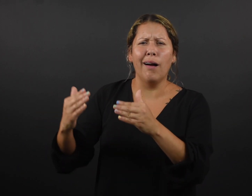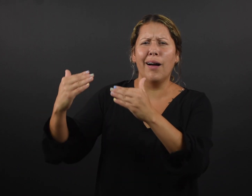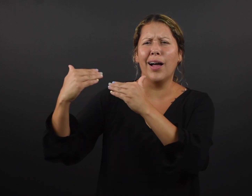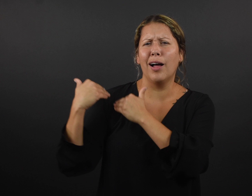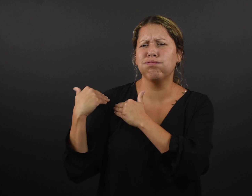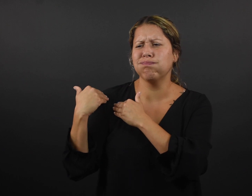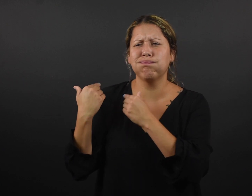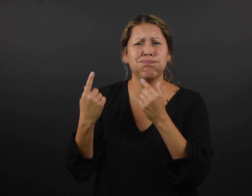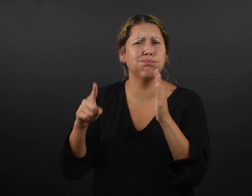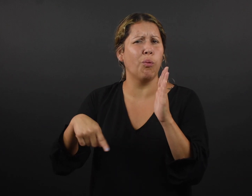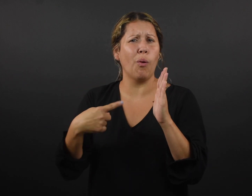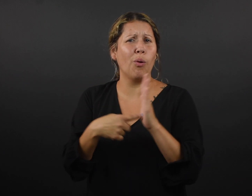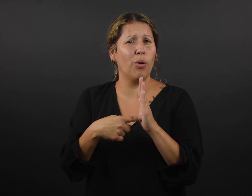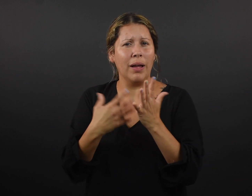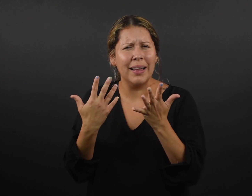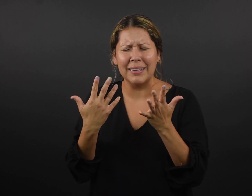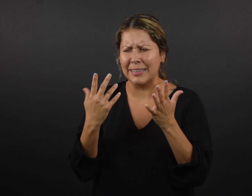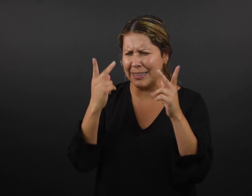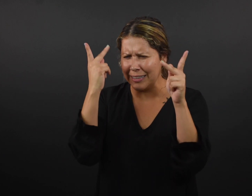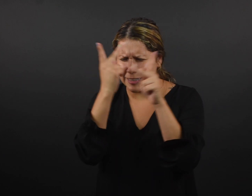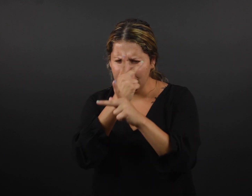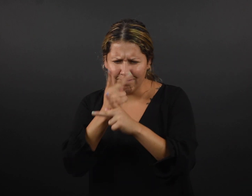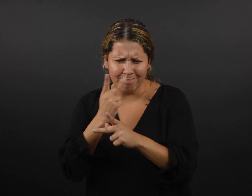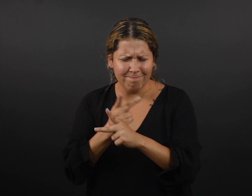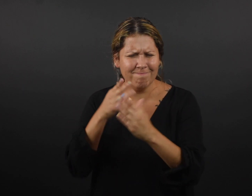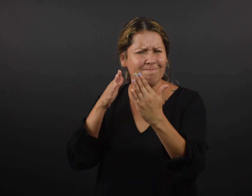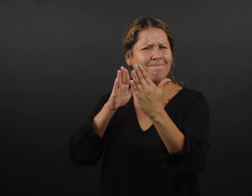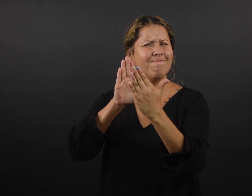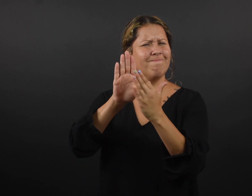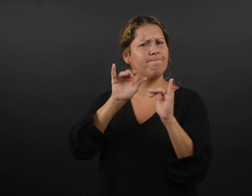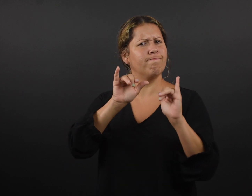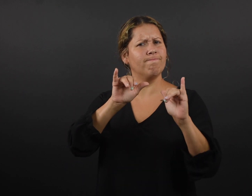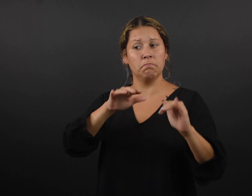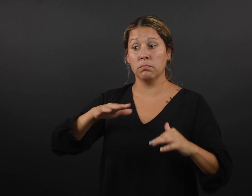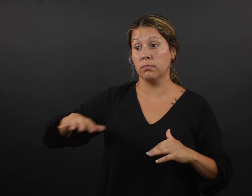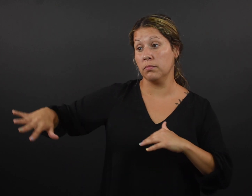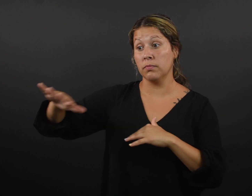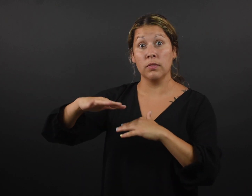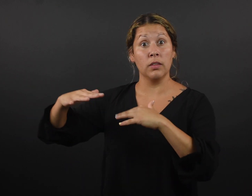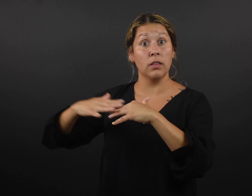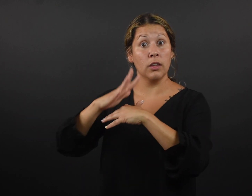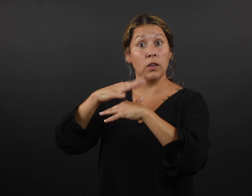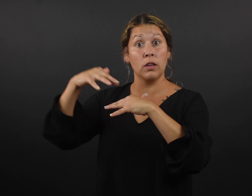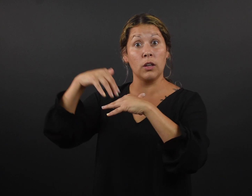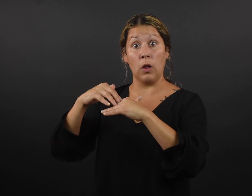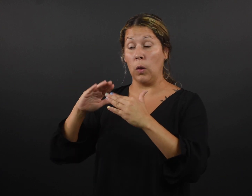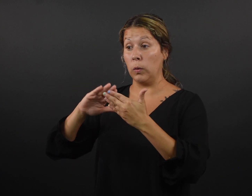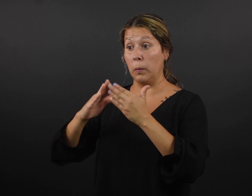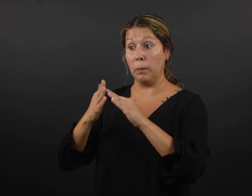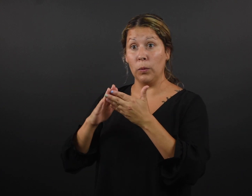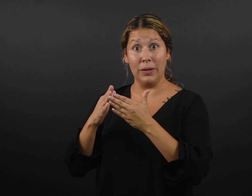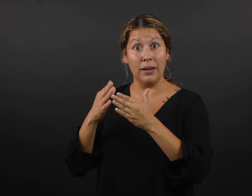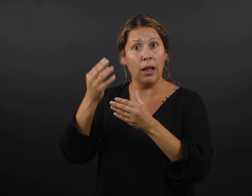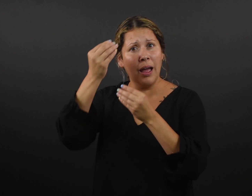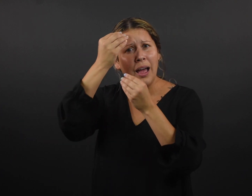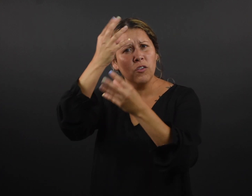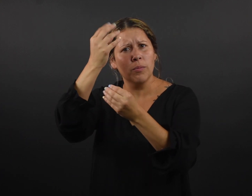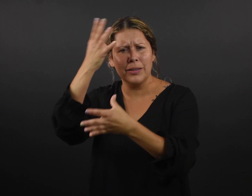Nitamising Gemeshkikinan also took on an additional role to help address an information gap in the Indigenous